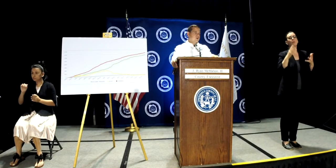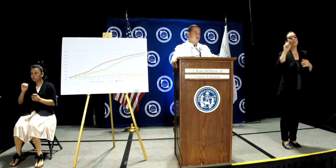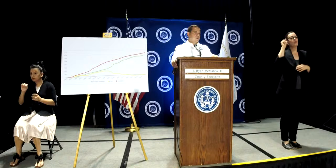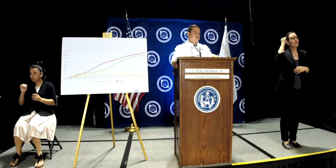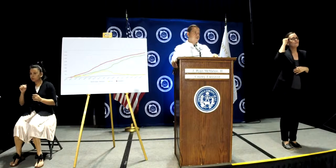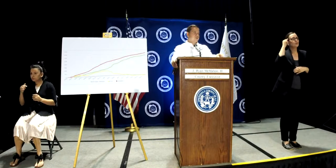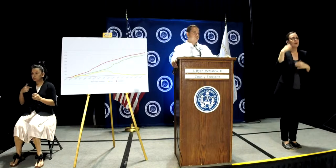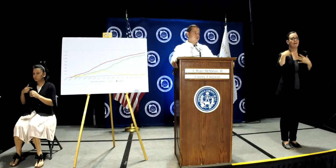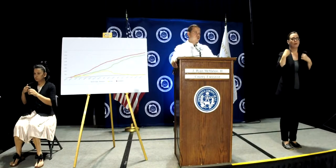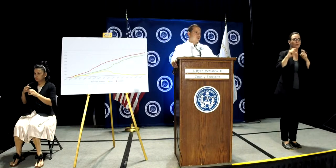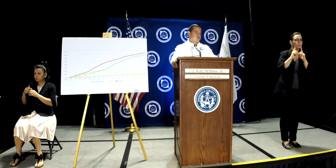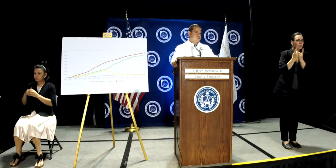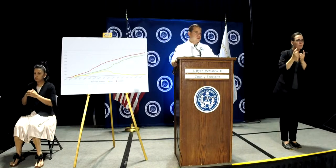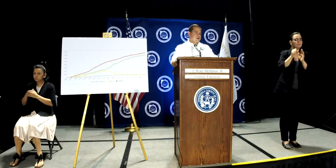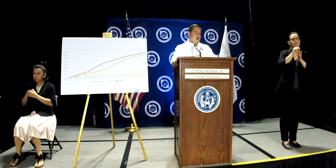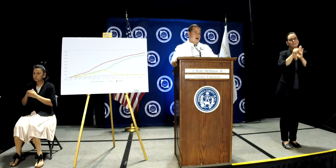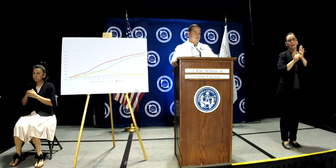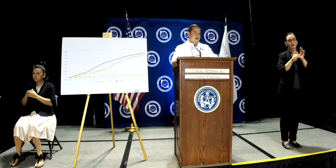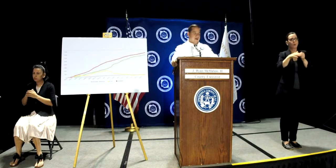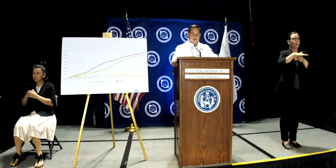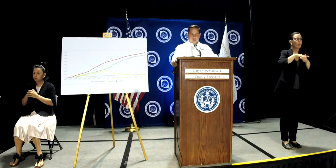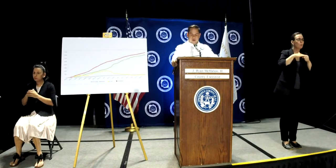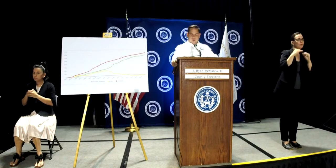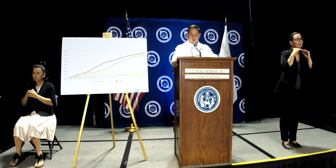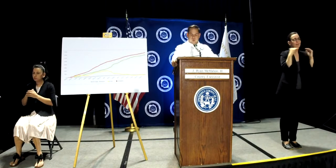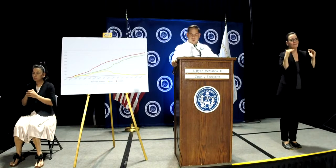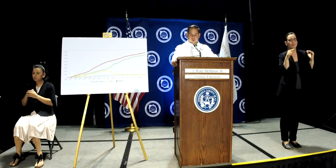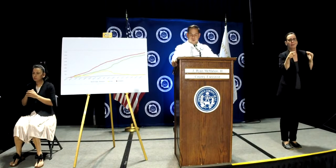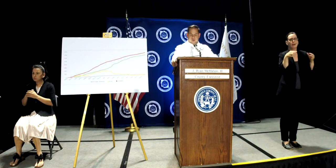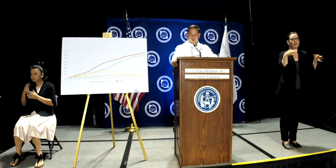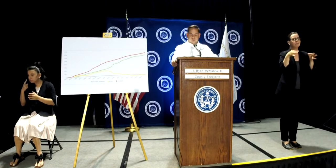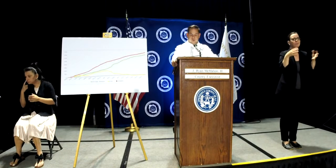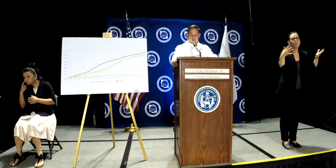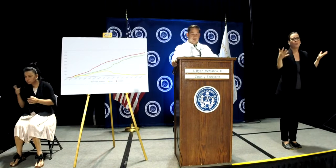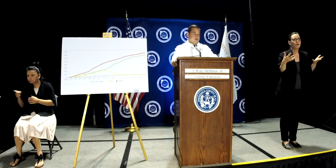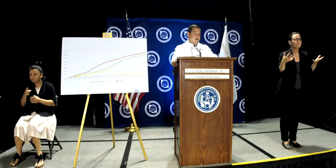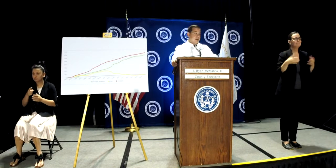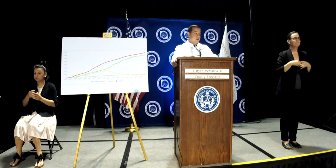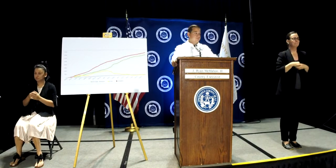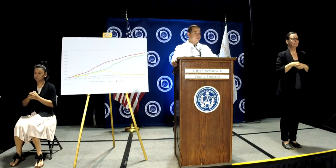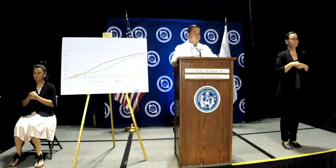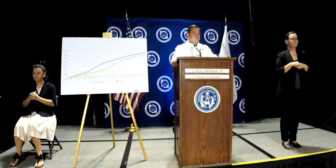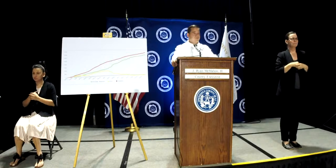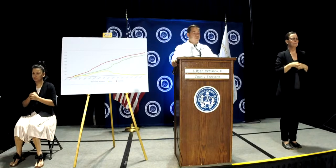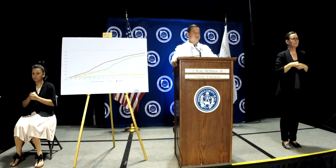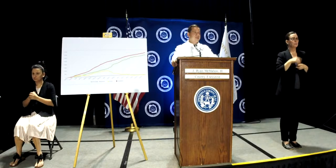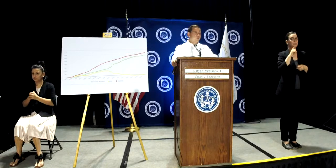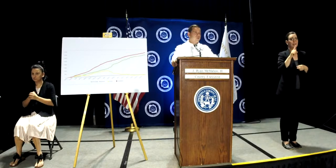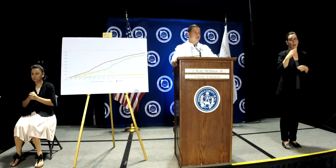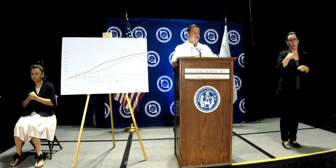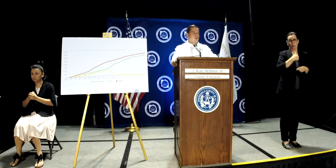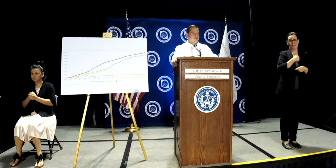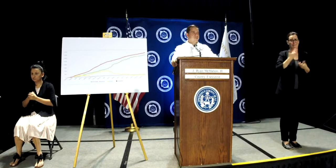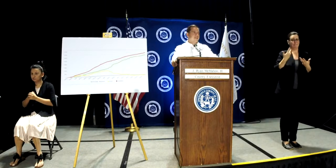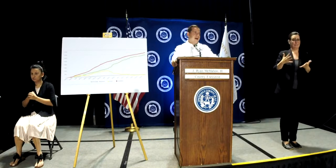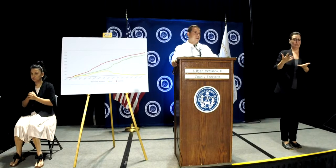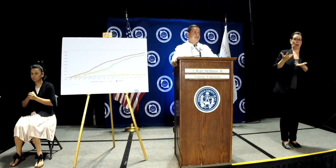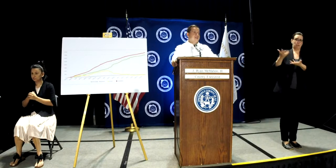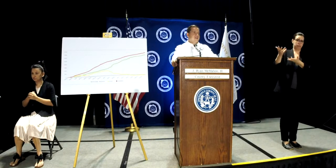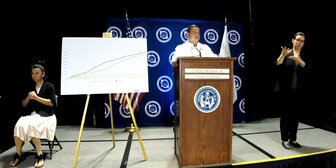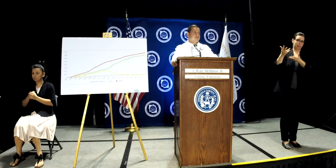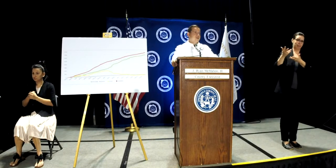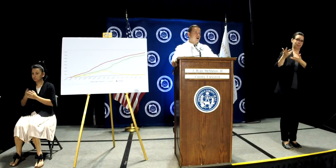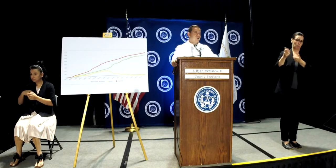local level, different discretions on that. We work with Syracuse University every day. They would be the ones